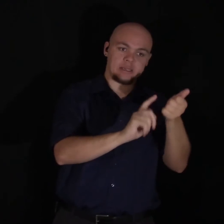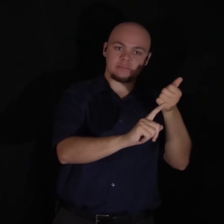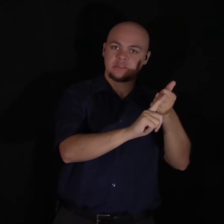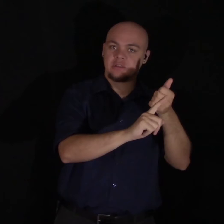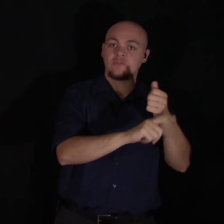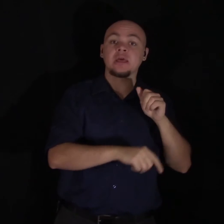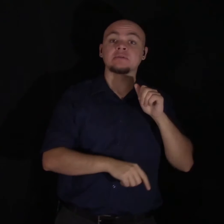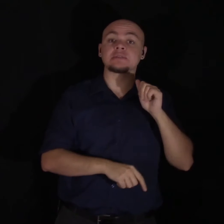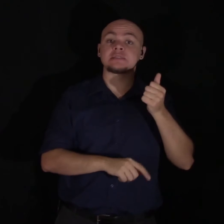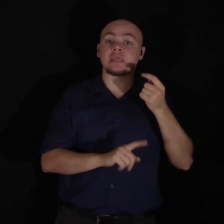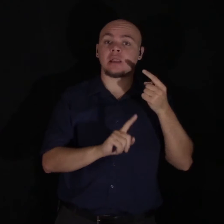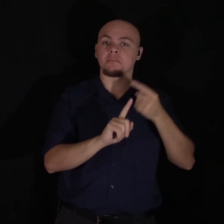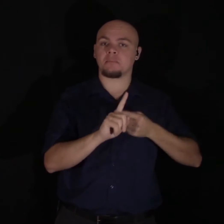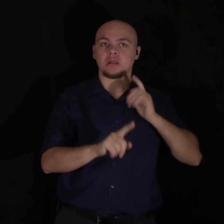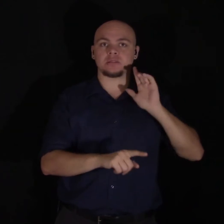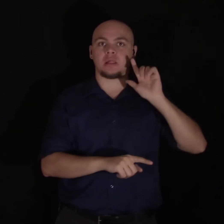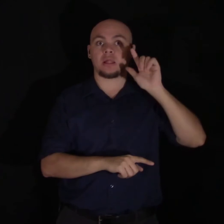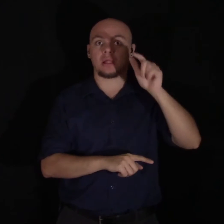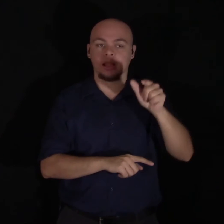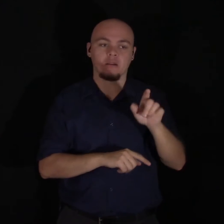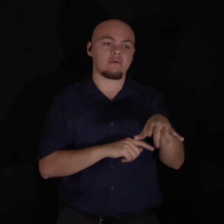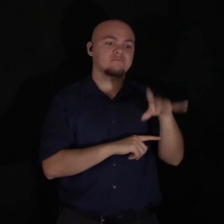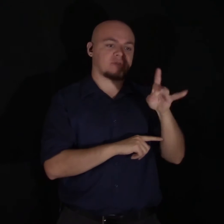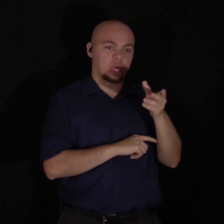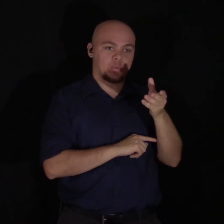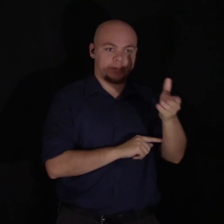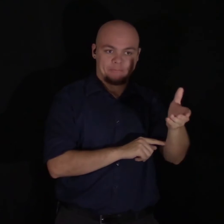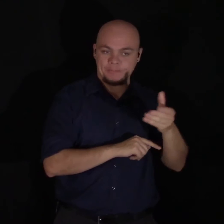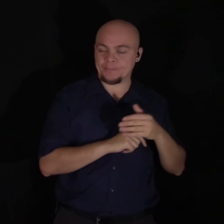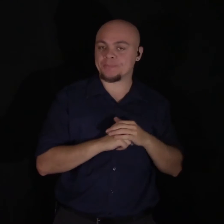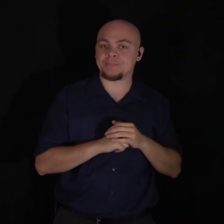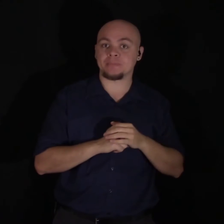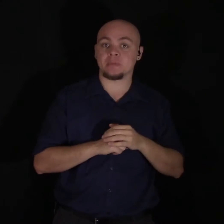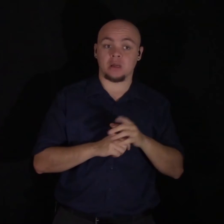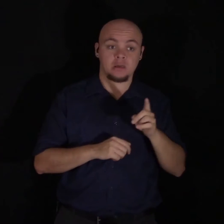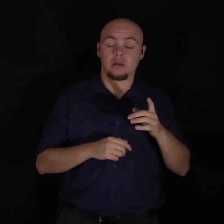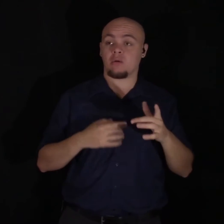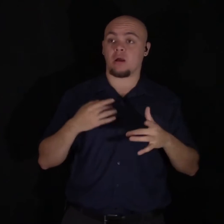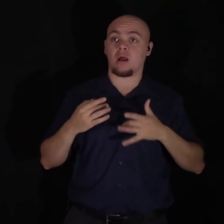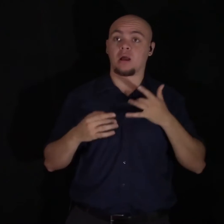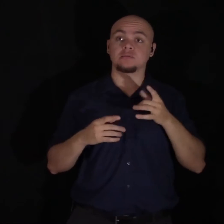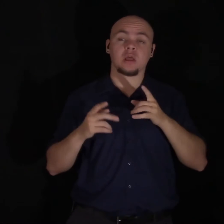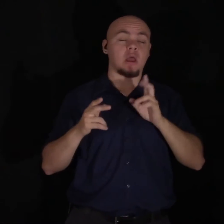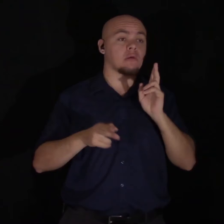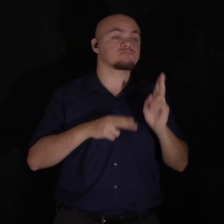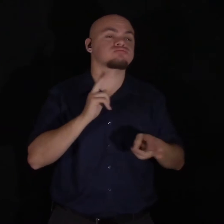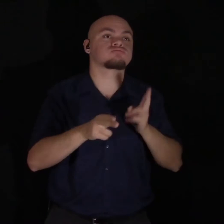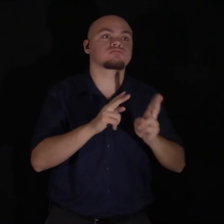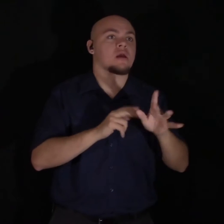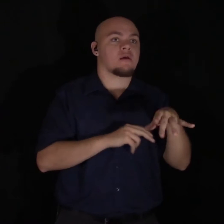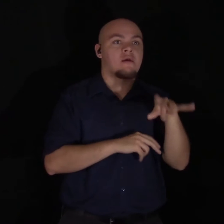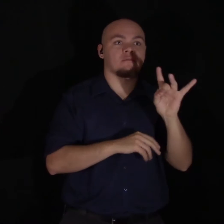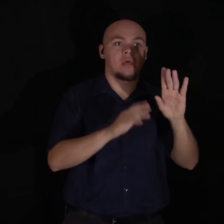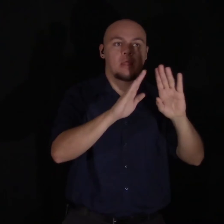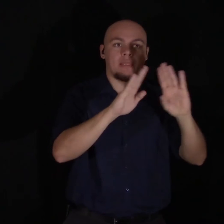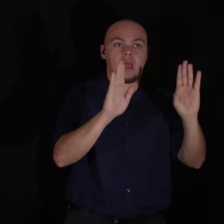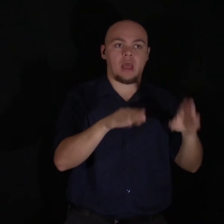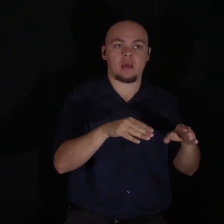his abode. Overjoyed at this discovery, he hastened to the house, which was situated in a mean street near